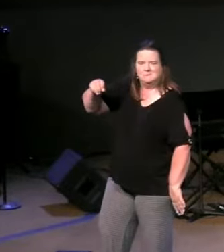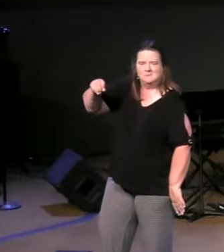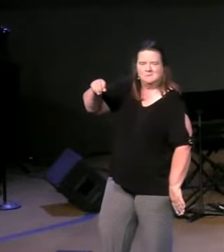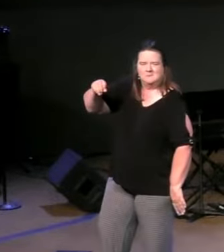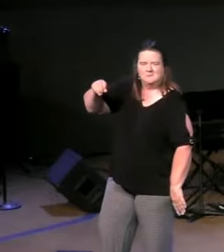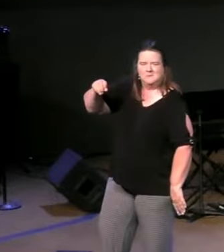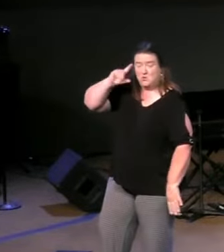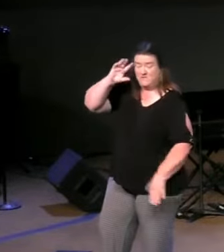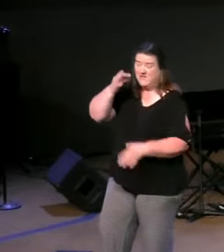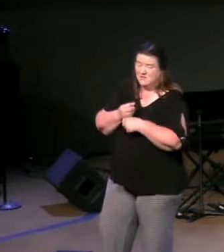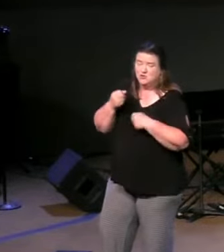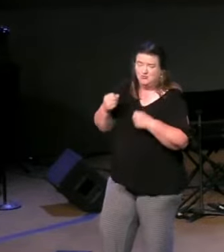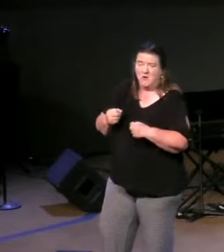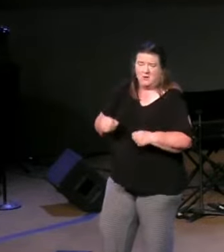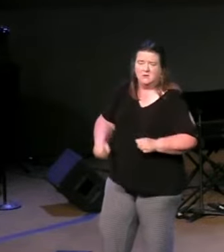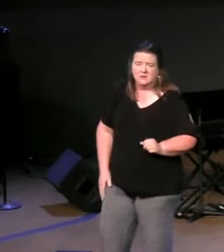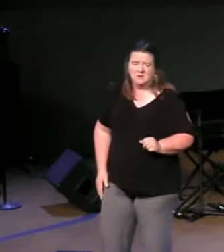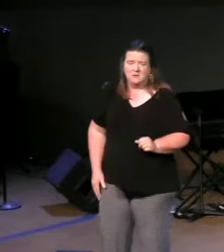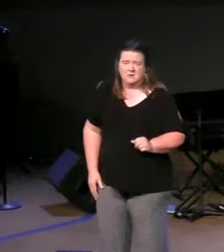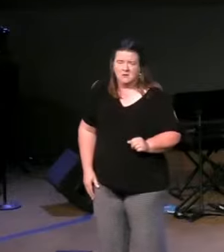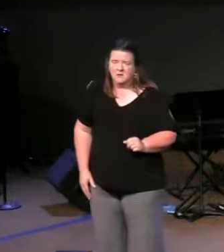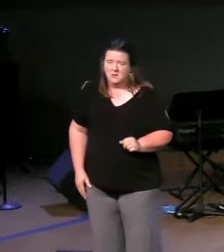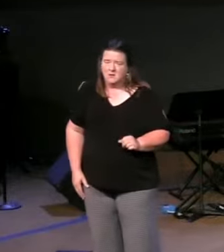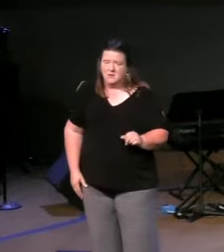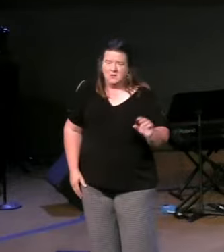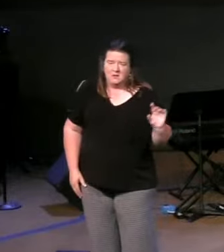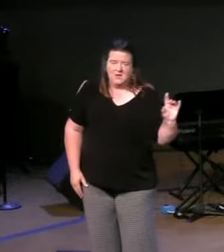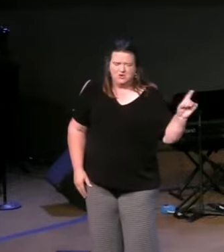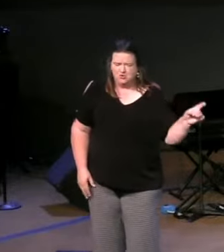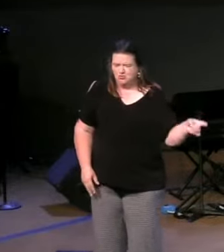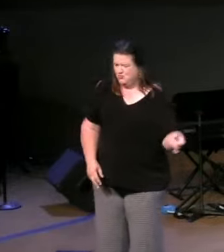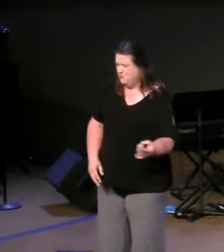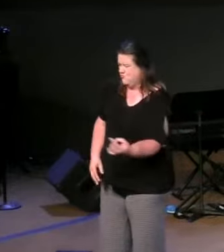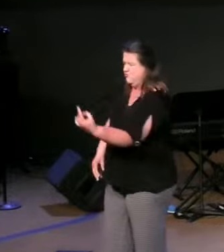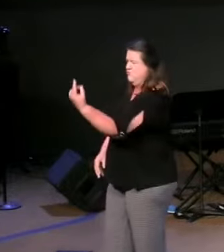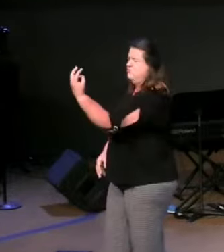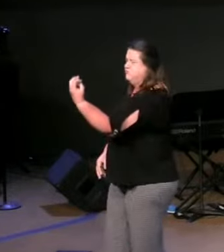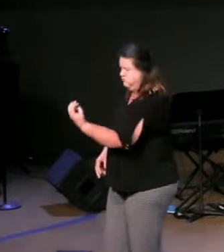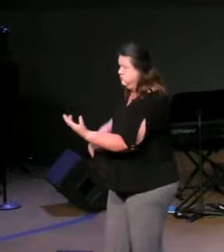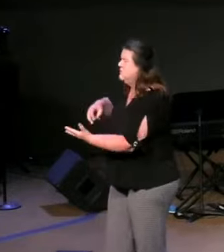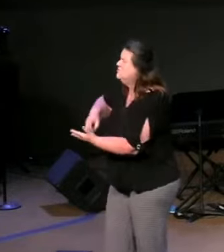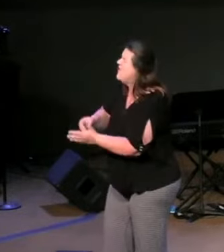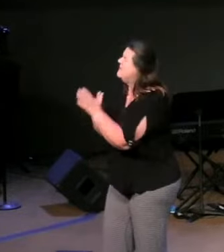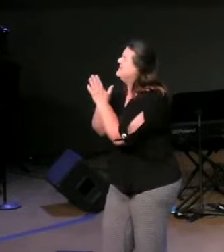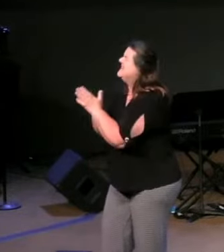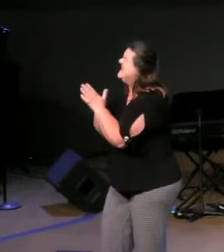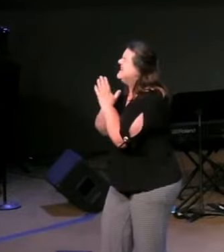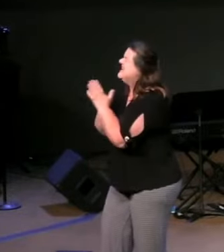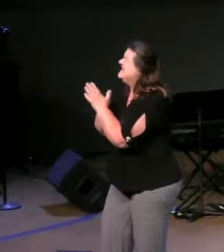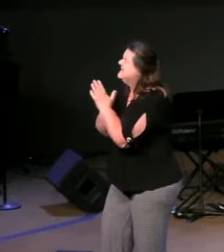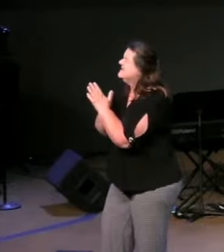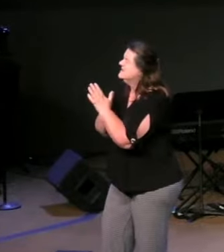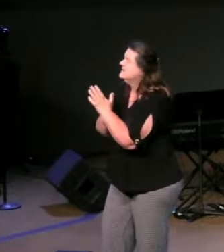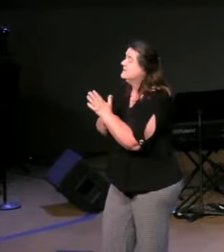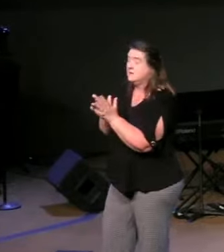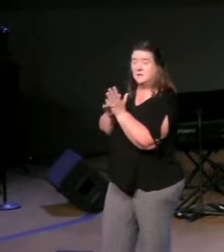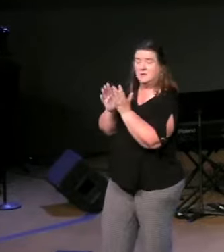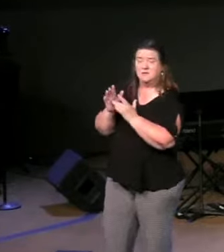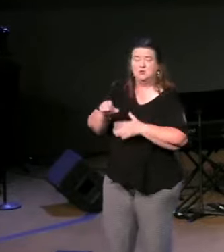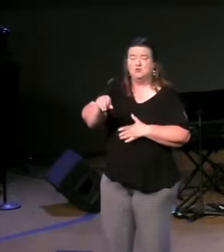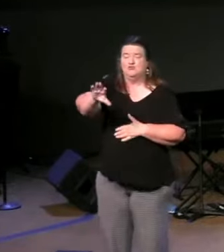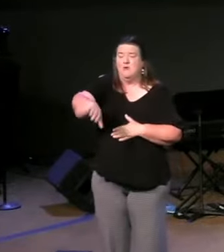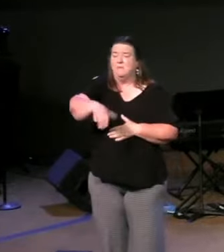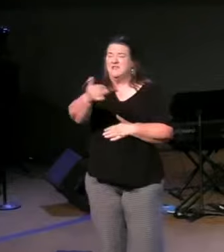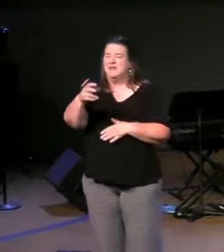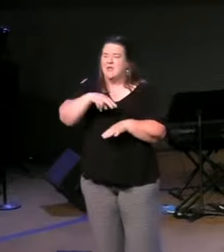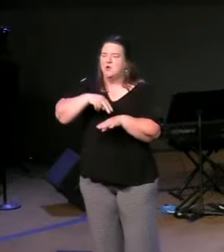her faith. She drops to her knees and pleads for help. Then Jesus drops another parable